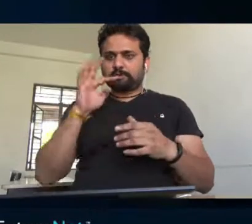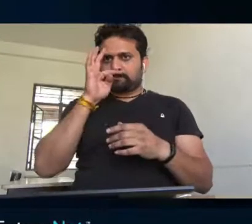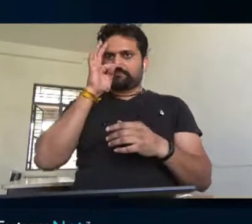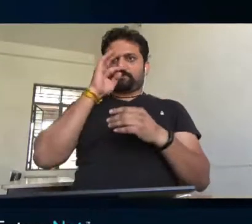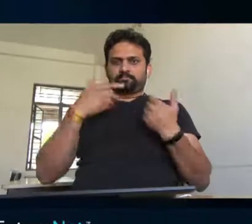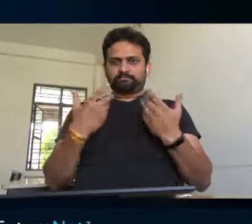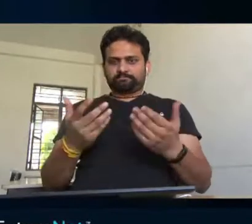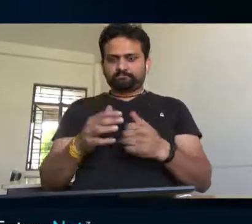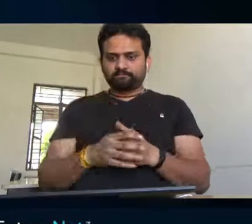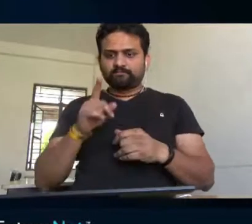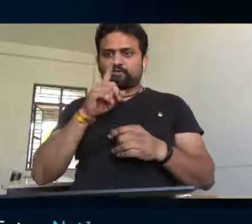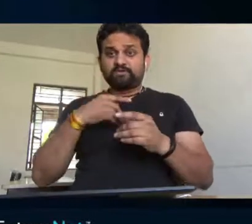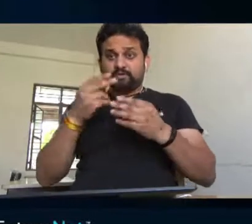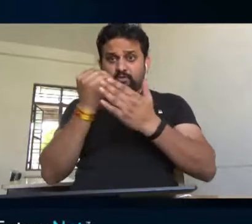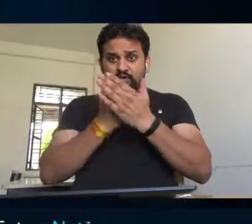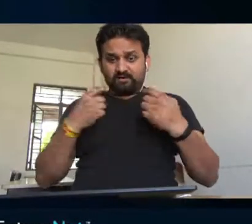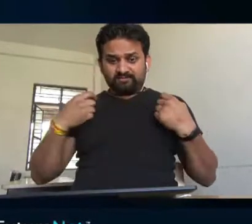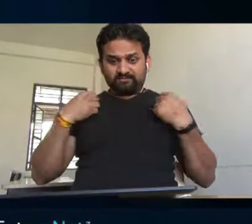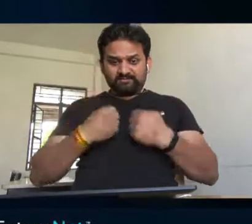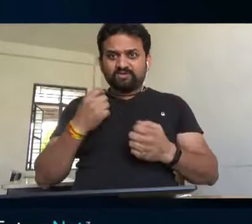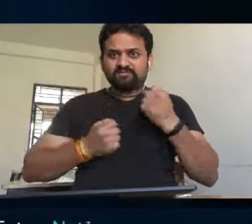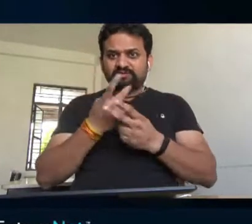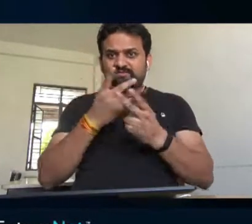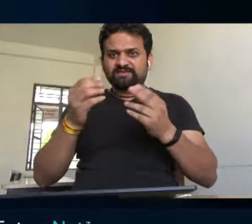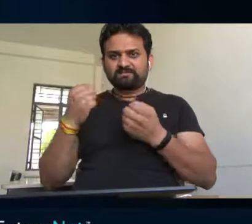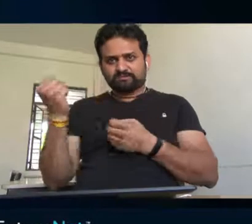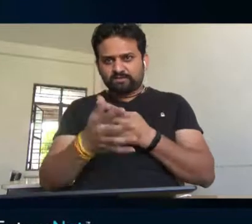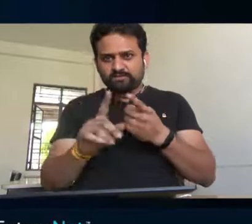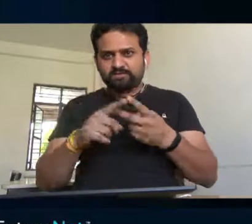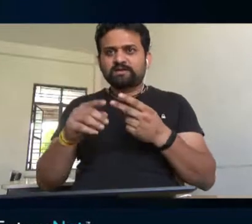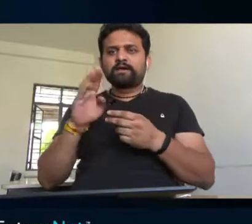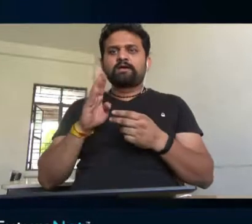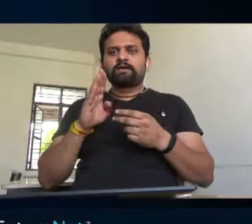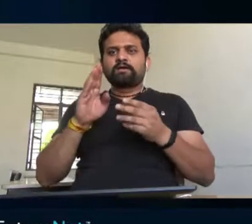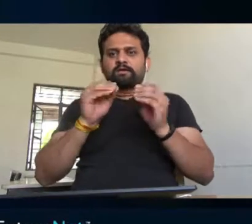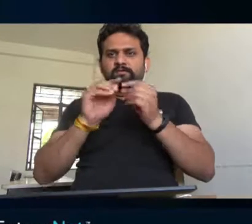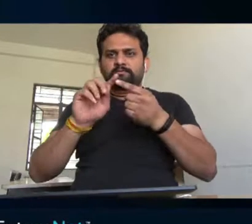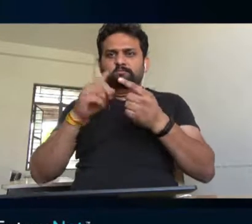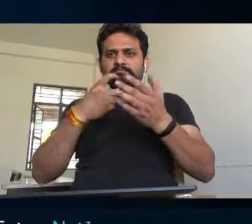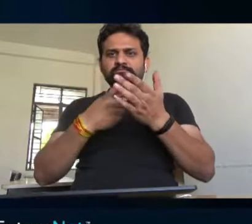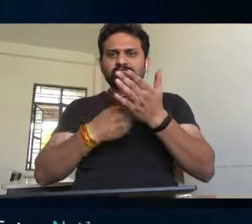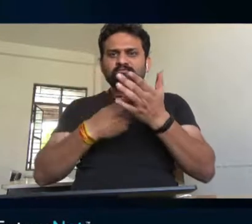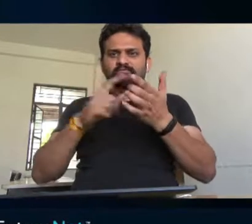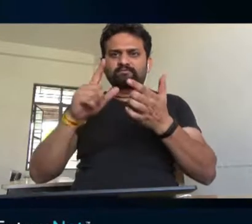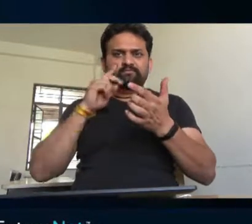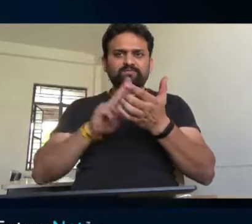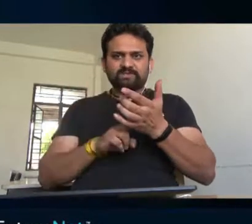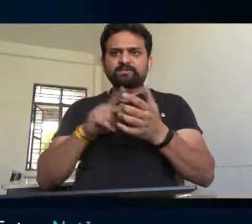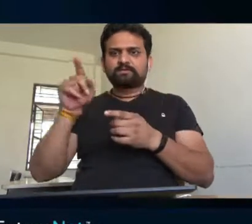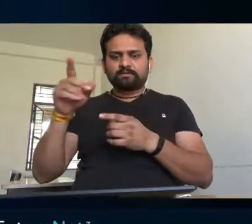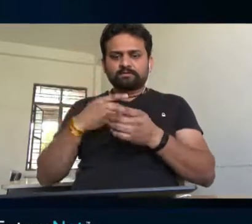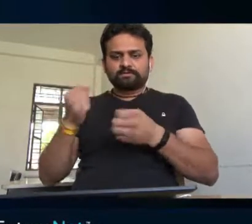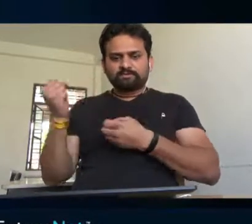when our ladies had a goal, then the stadion speaker speaks Imperium FutureNet Katowice. That makes